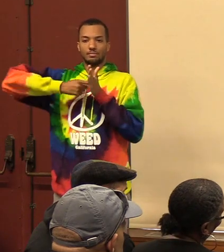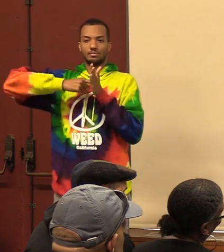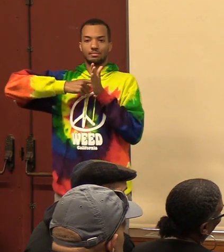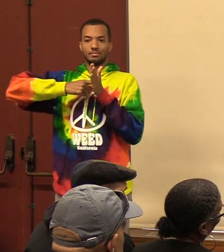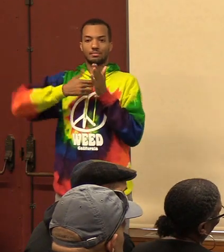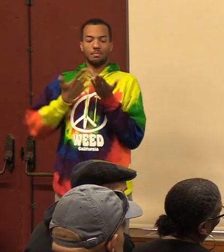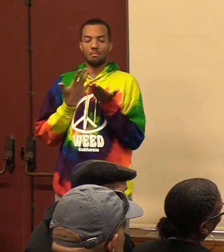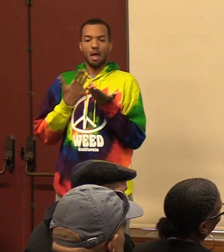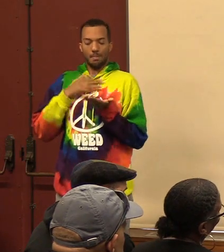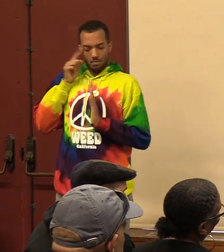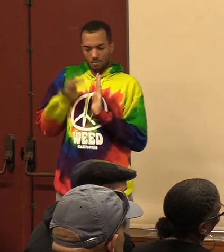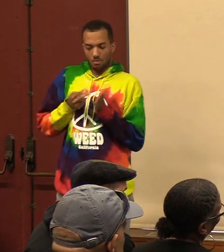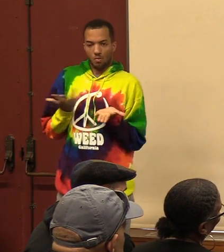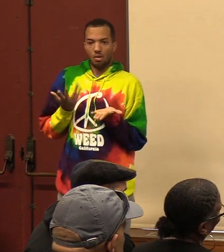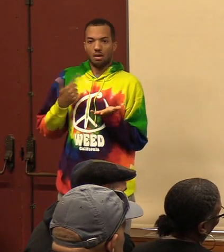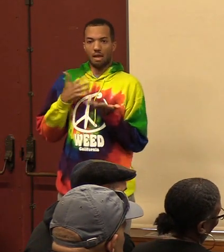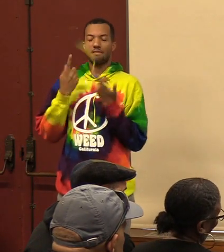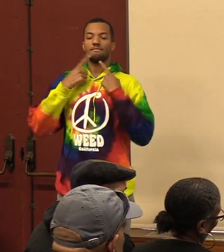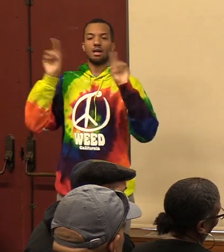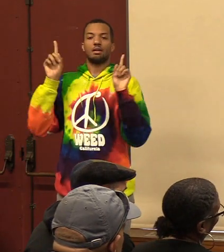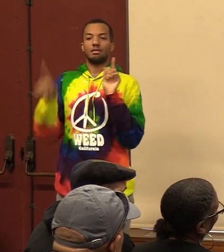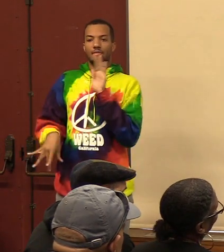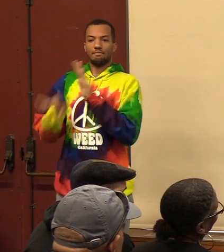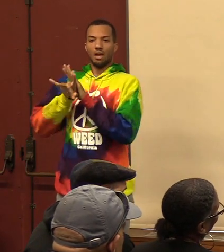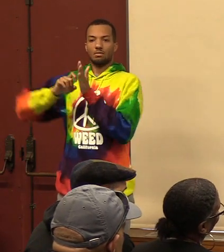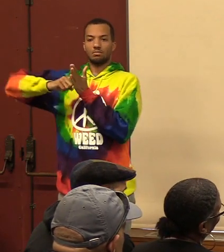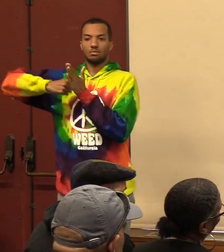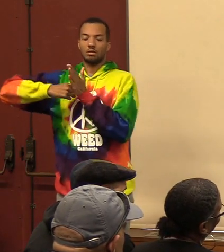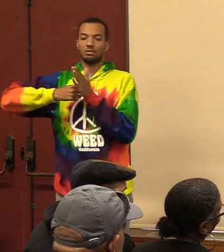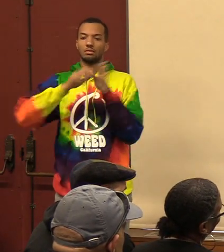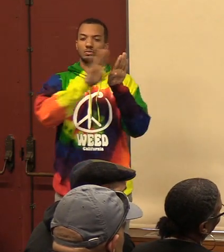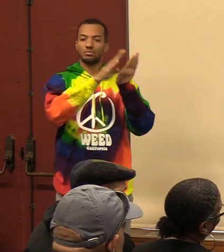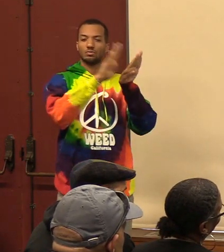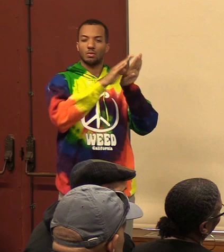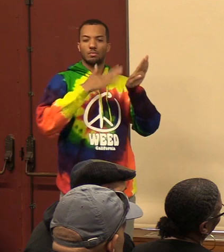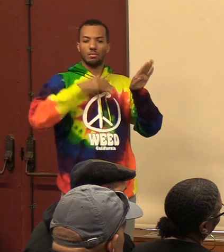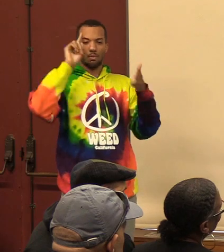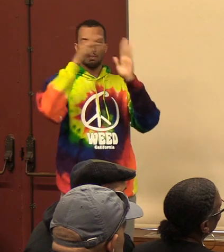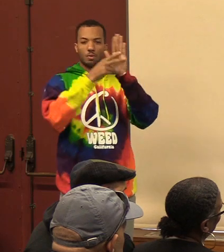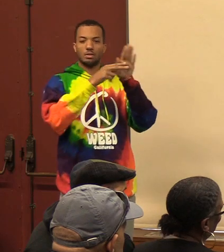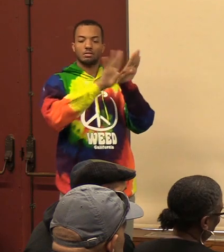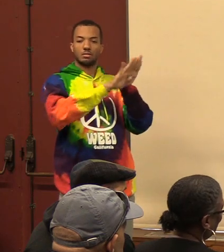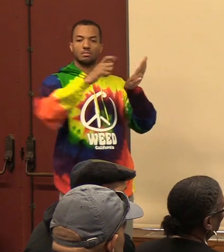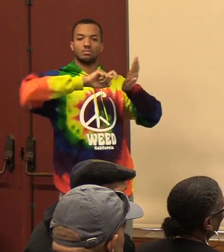finally found it to unlock the door. I just messed that saying all up, but